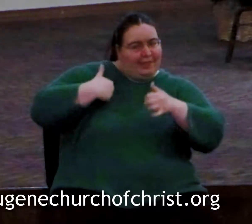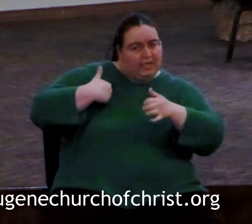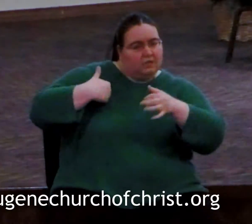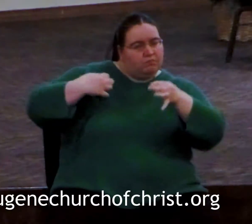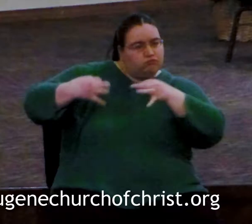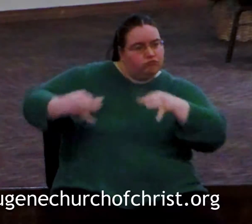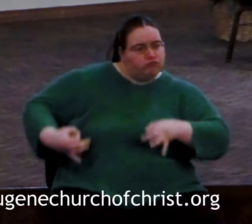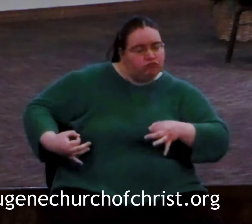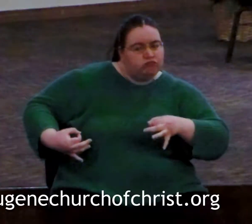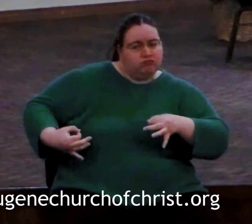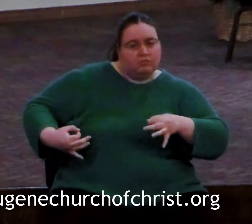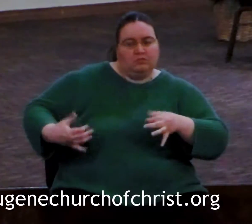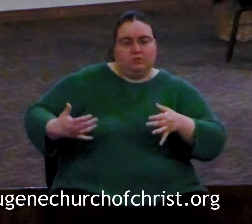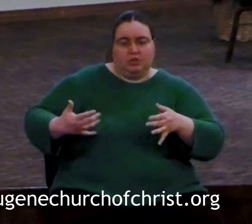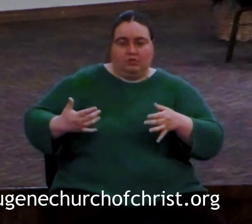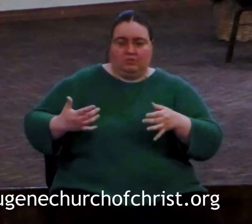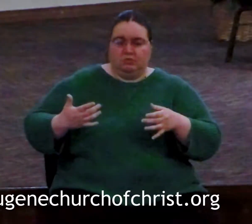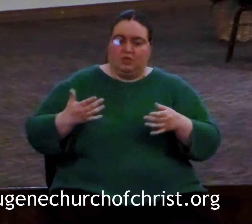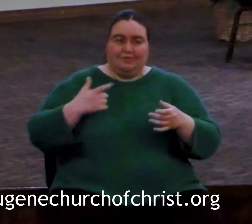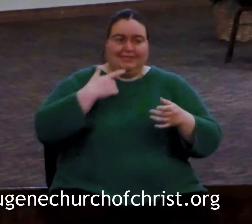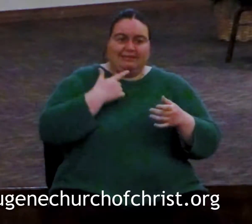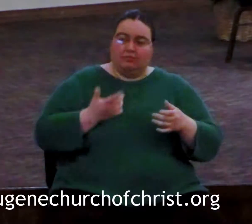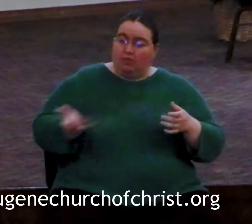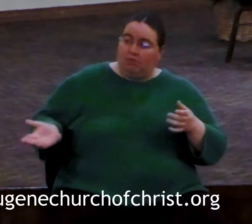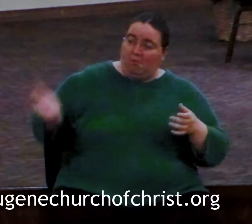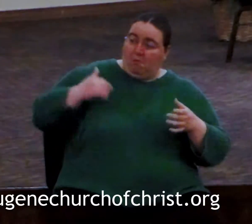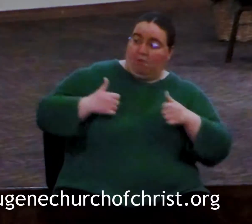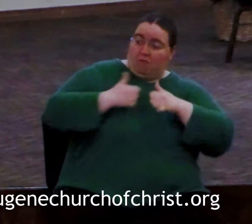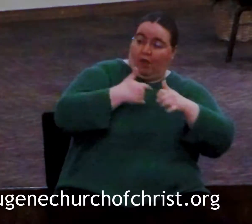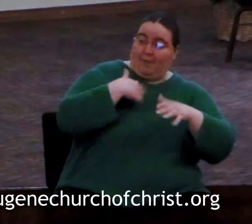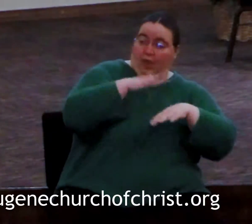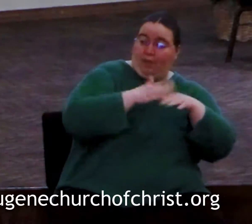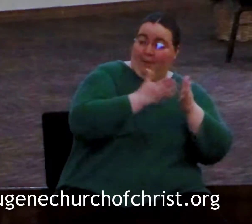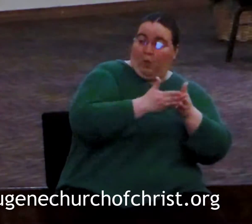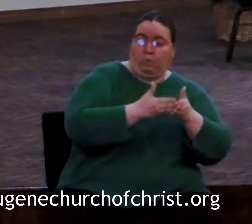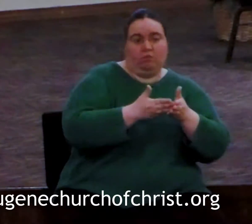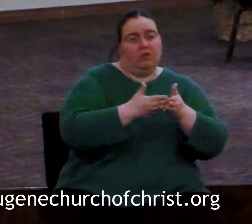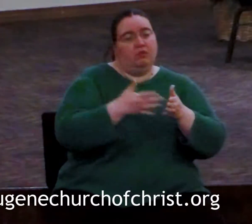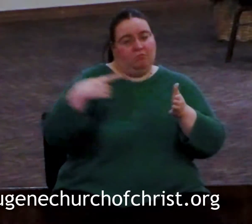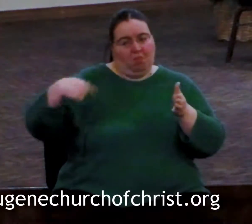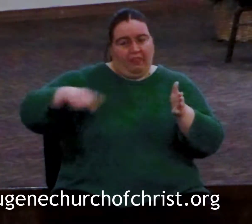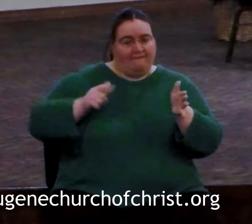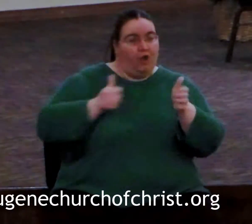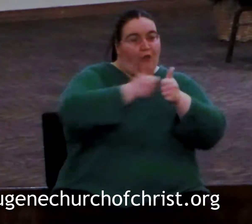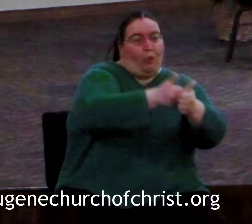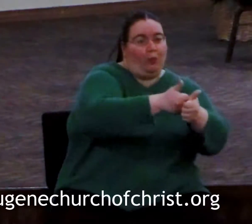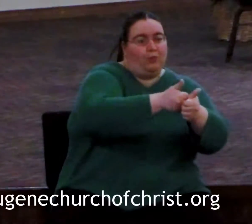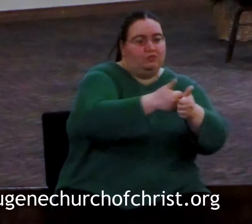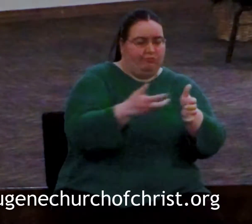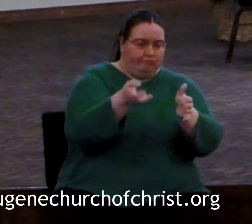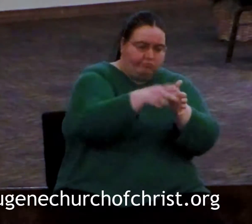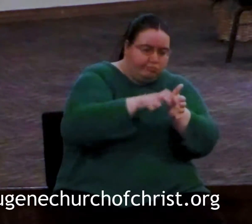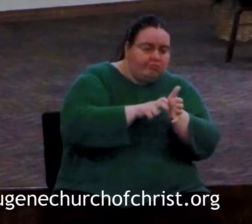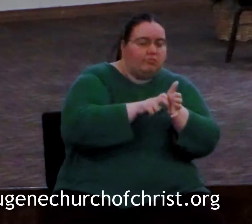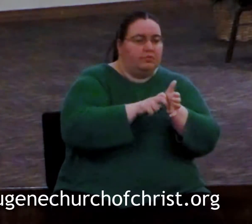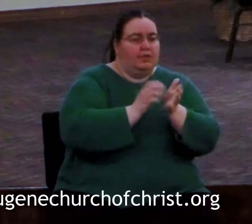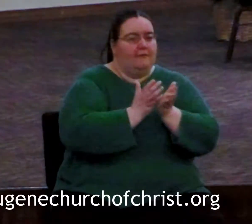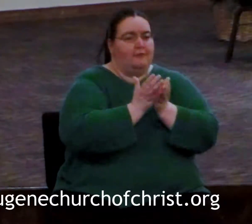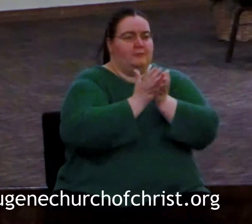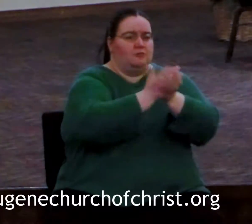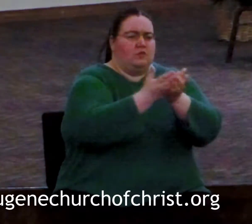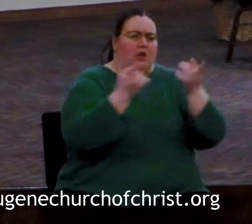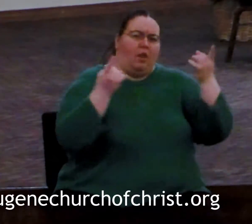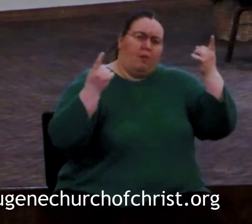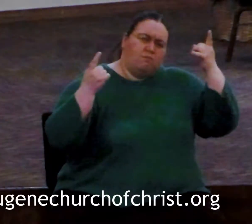so he asks them basically, come follow me onto this boat, and so they do. So they start out well. They got into the boat, the disciples followed him. Suddenly